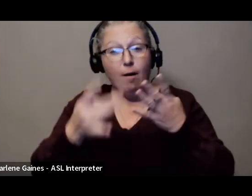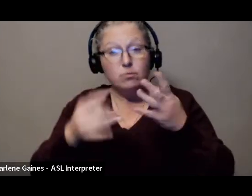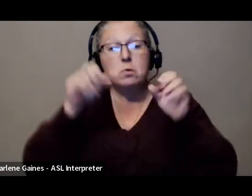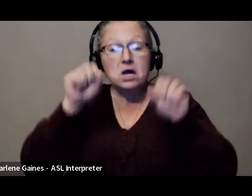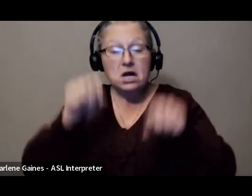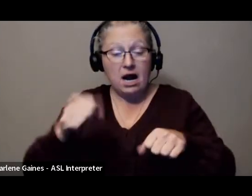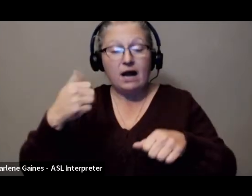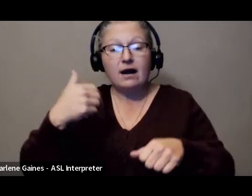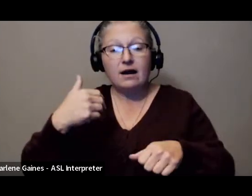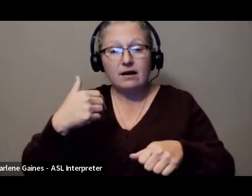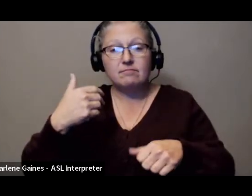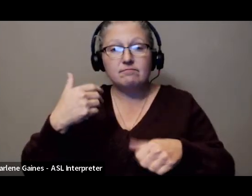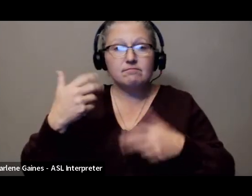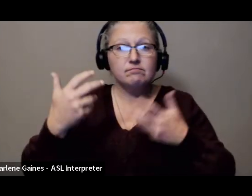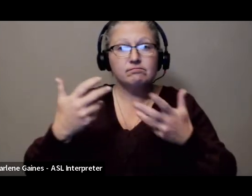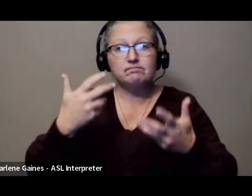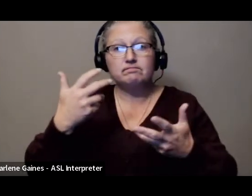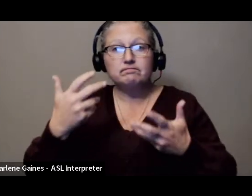can have